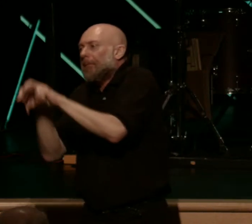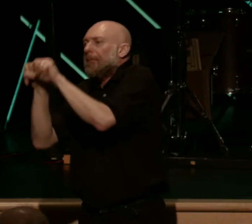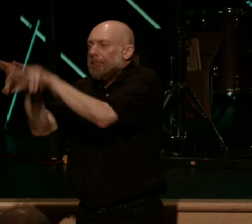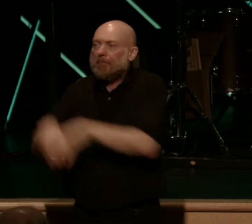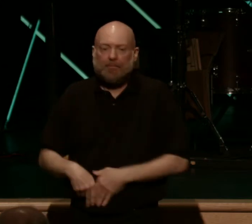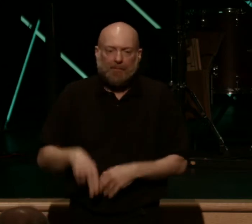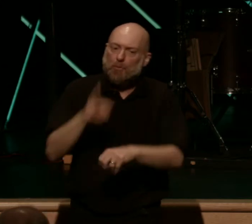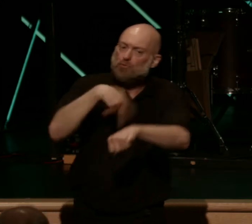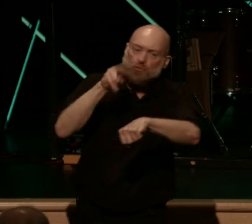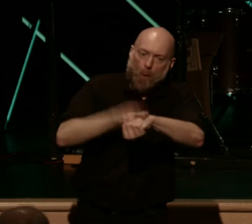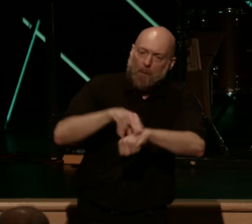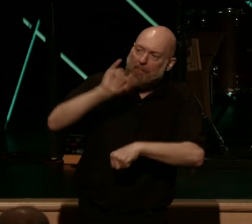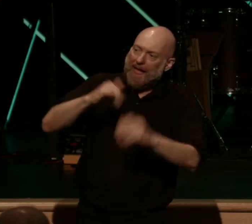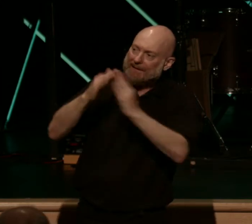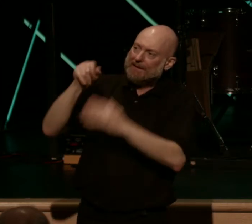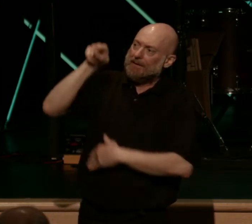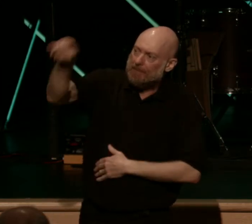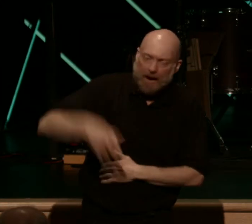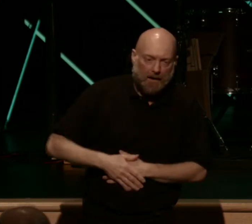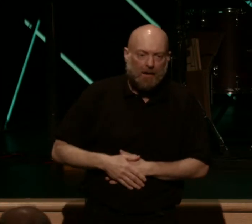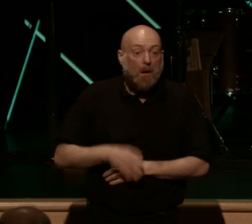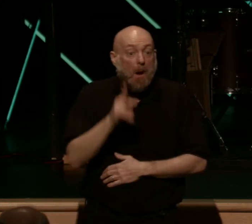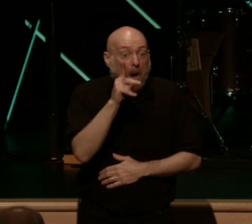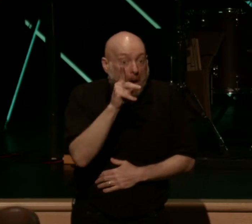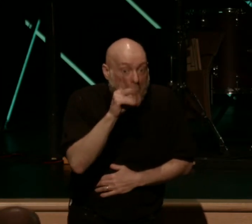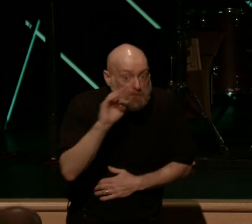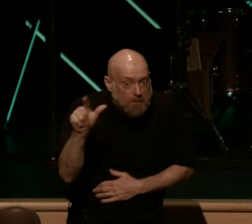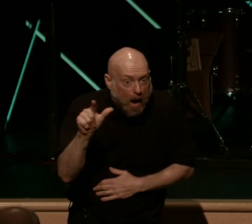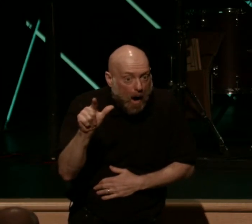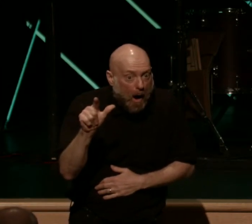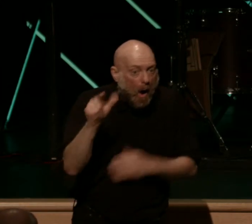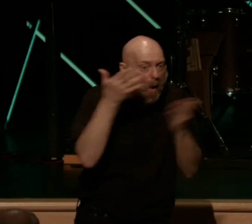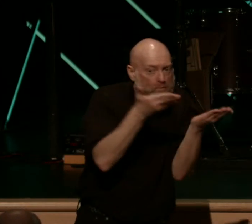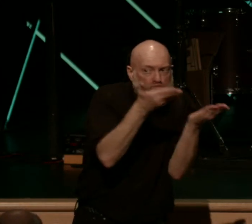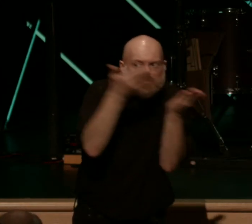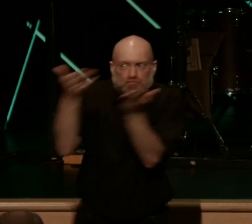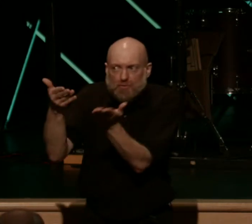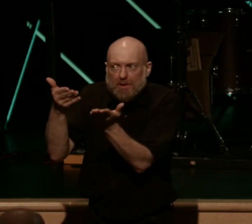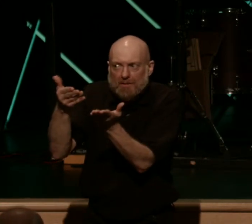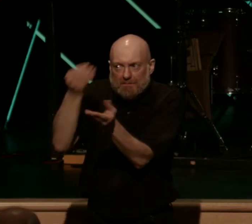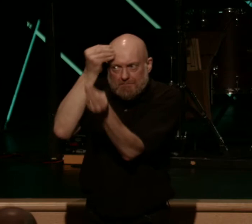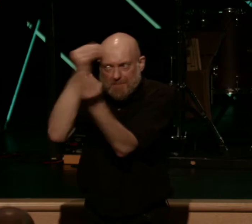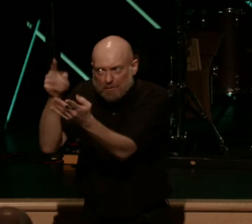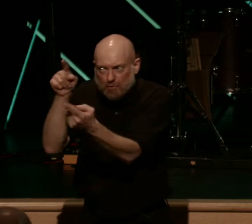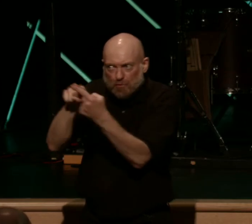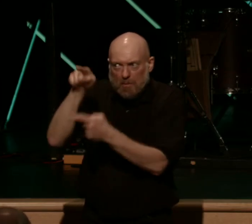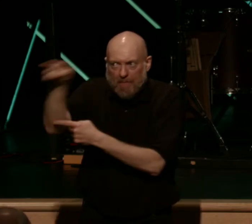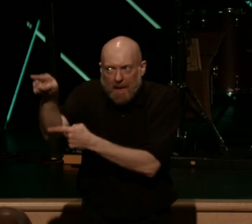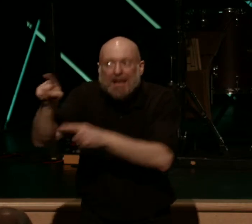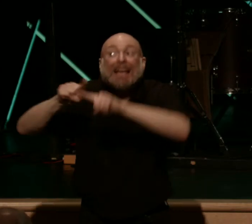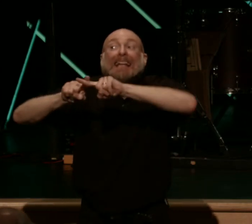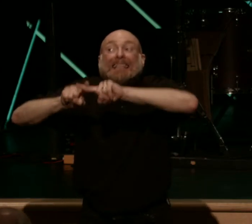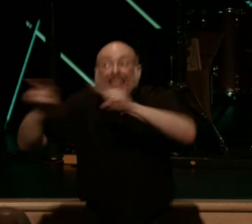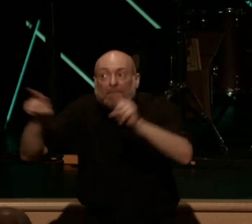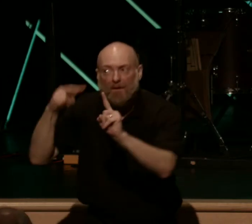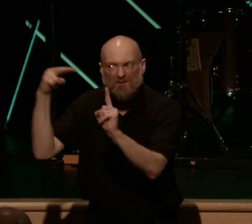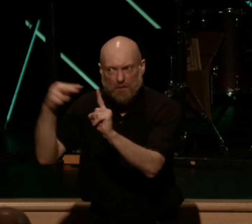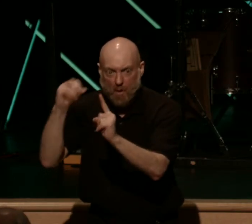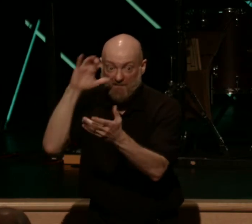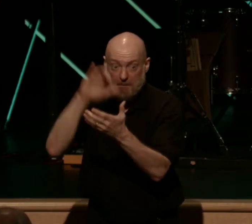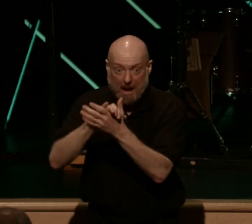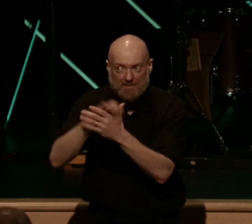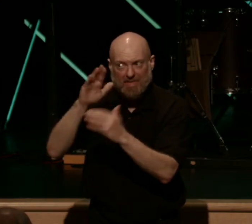this culture that Paul brings a very different definition of what marriage